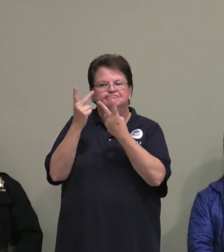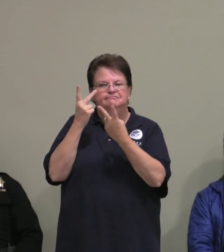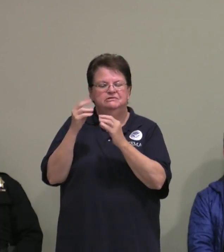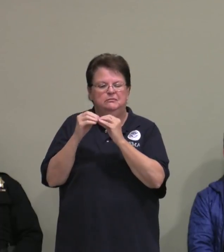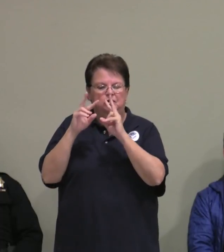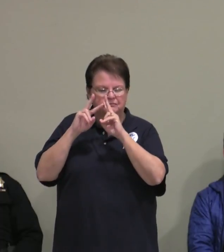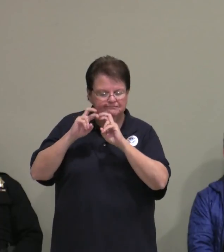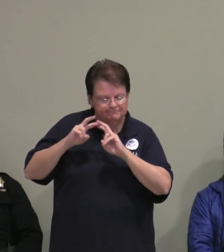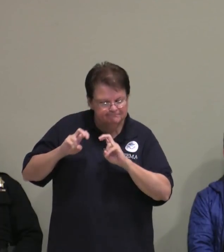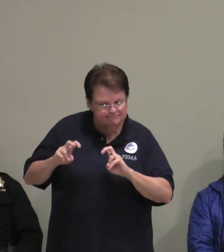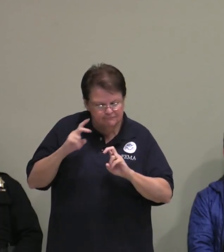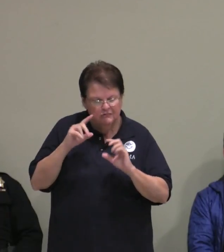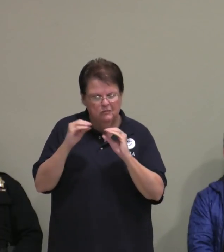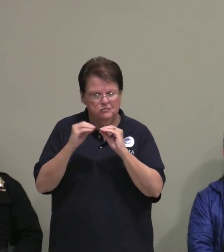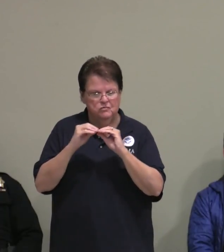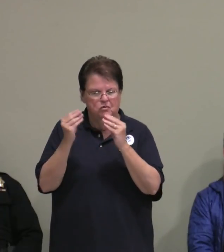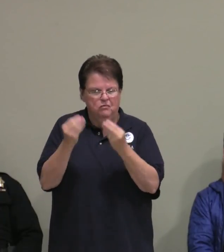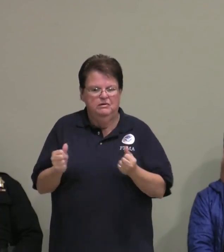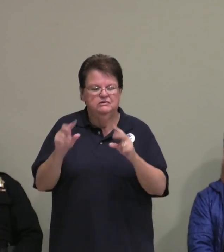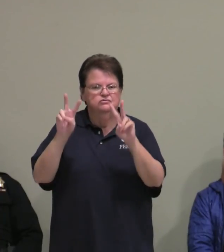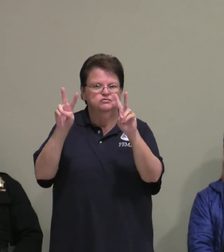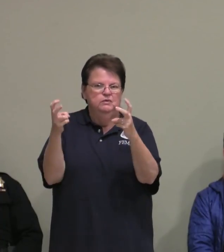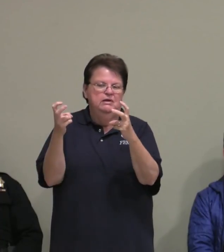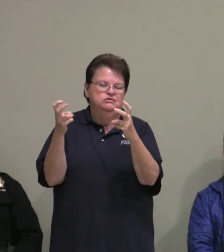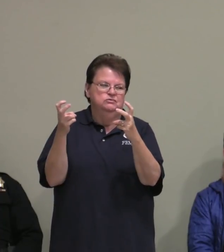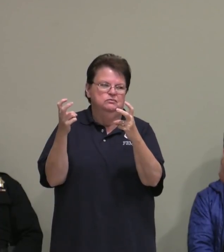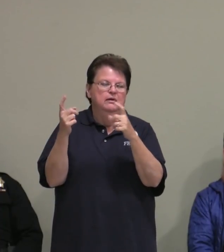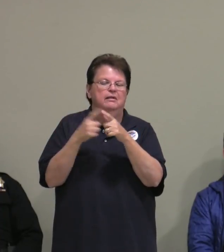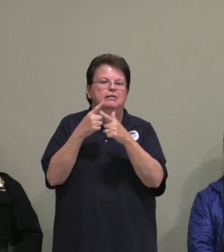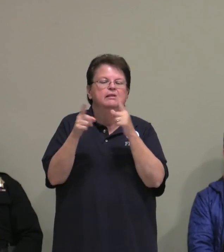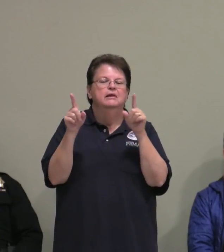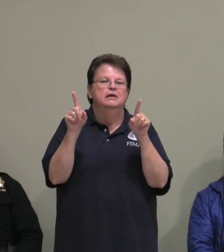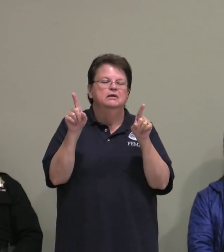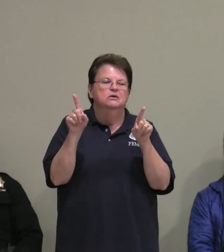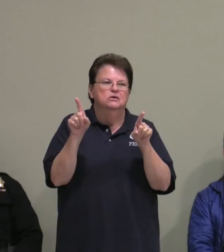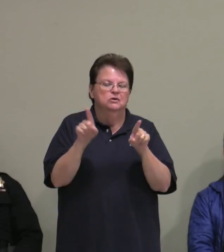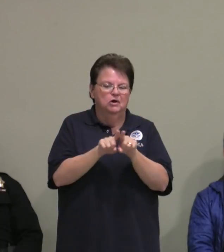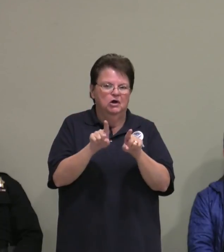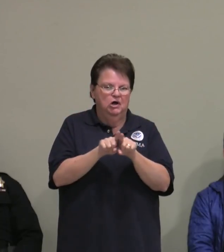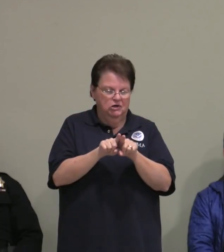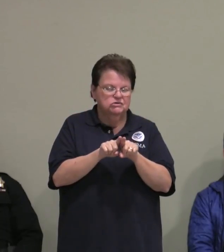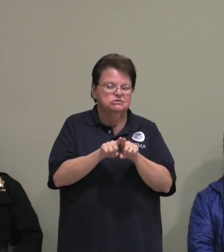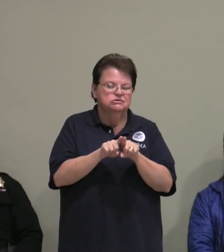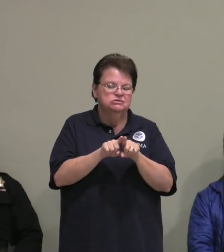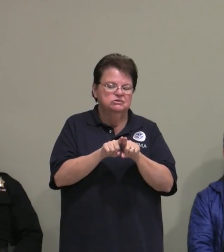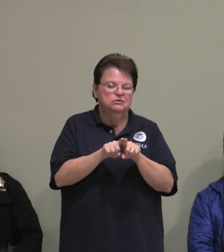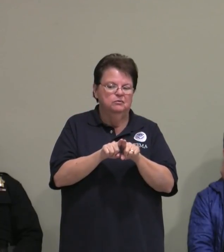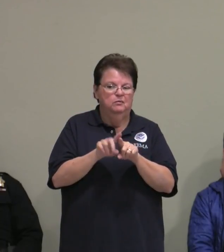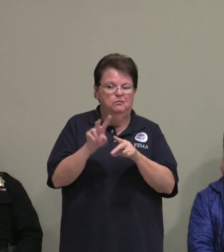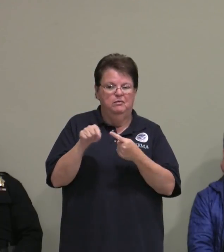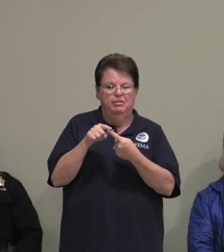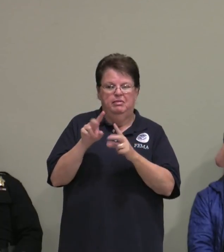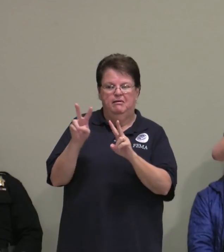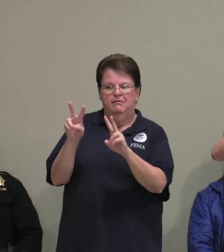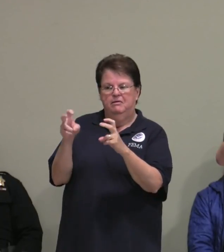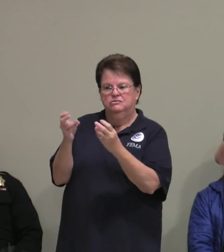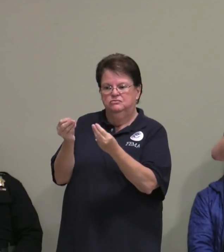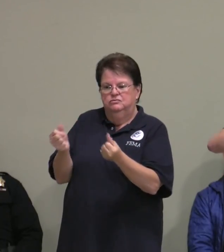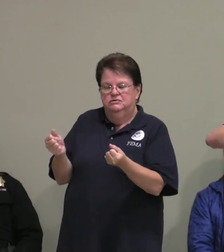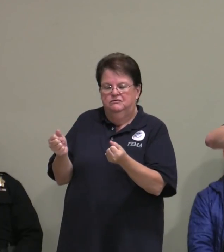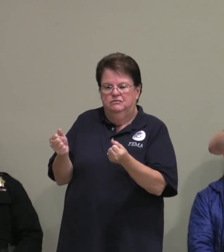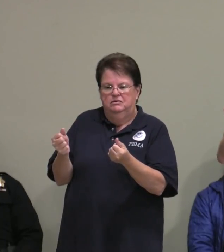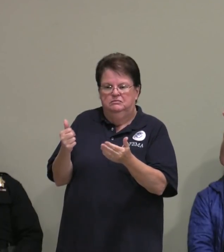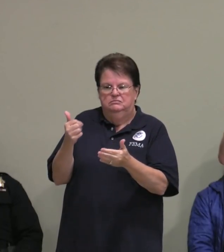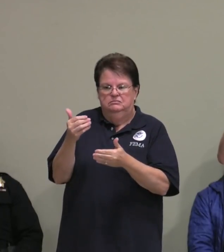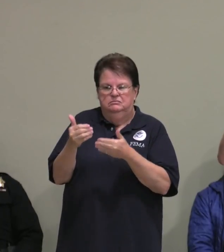and get a resolution of that particular issue. And then we'll also, to the degree that issue is resolved and you move